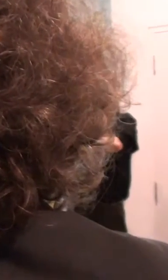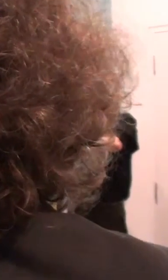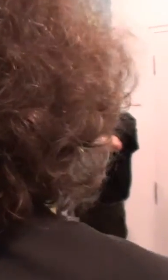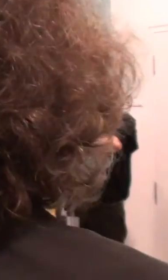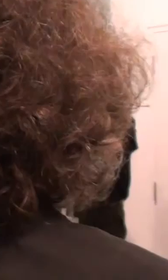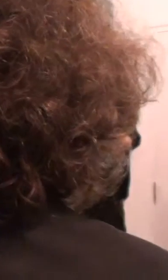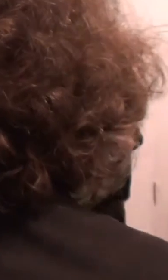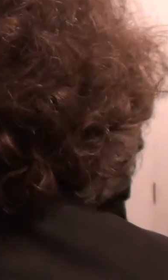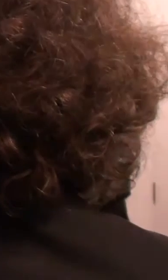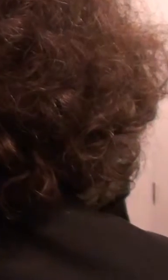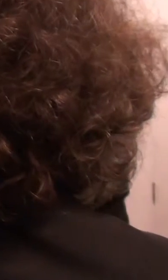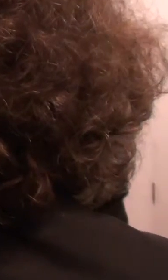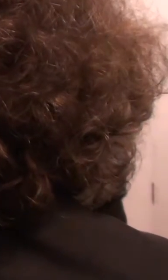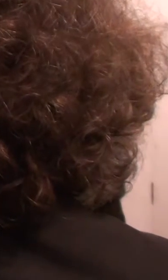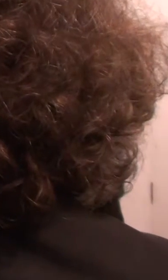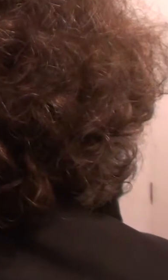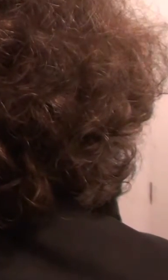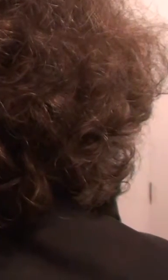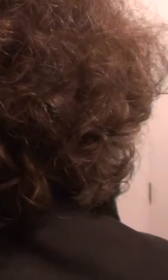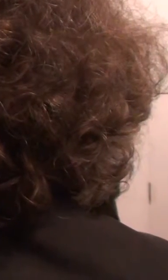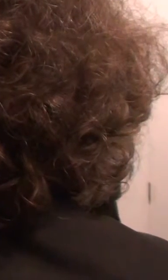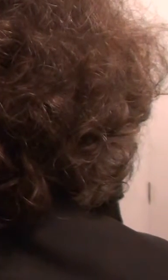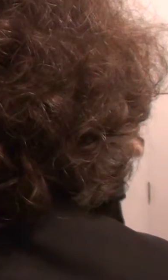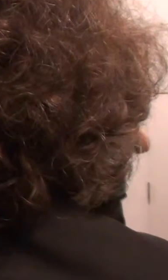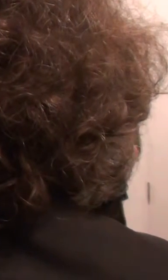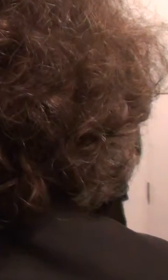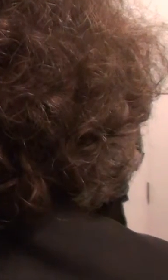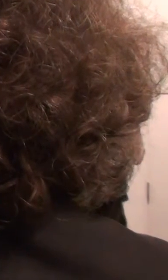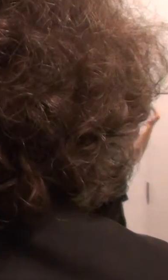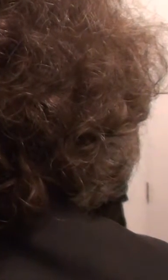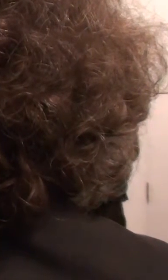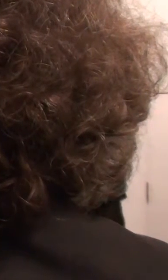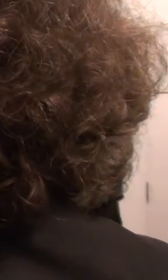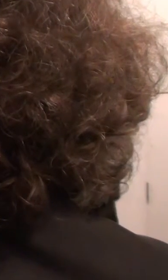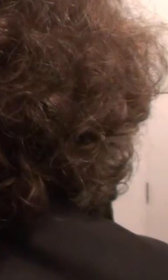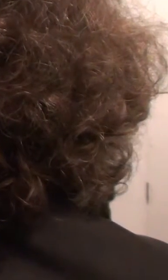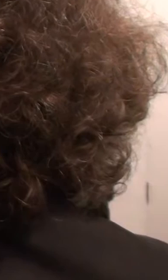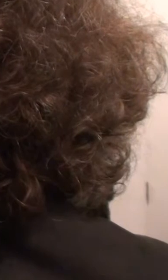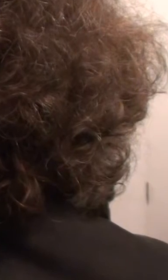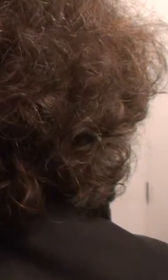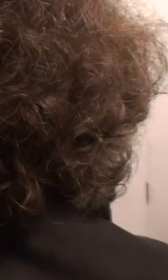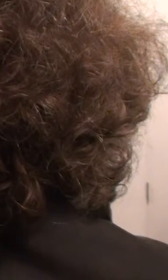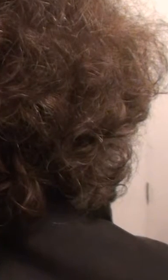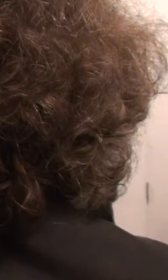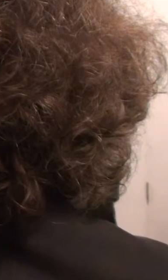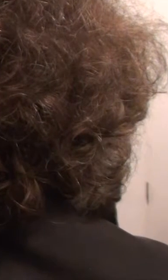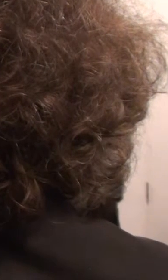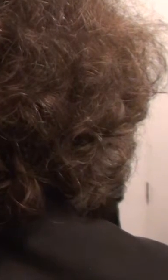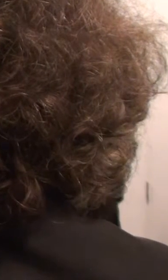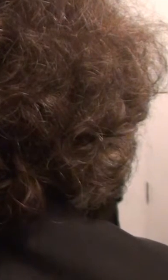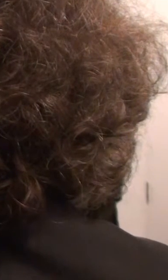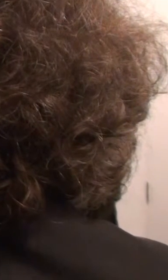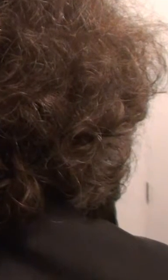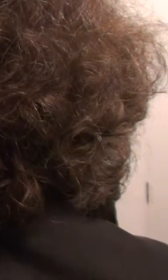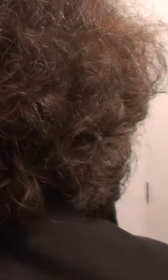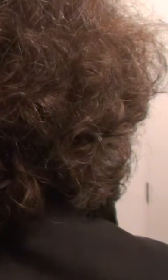by which they were described. Firstly, after the Second World War, it was parents who came to be organising something we also might know, an